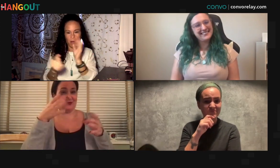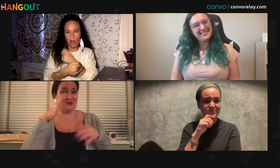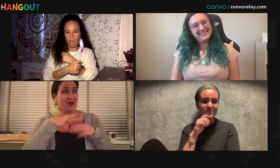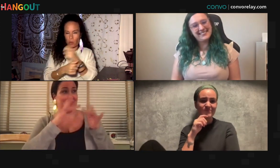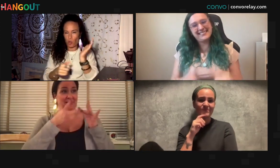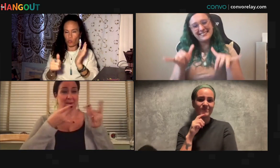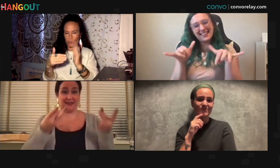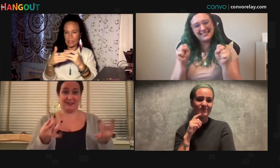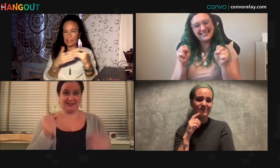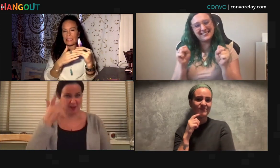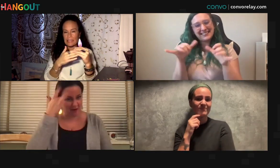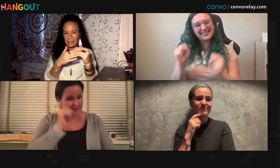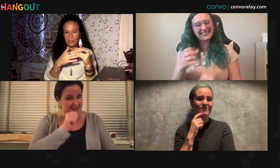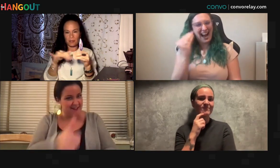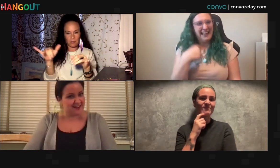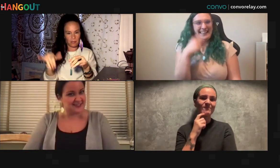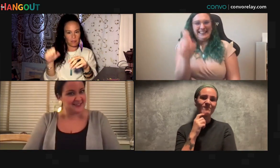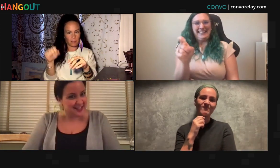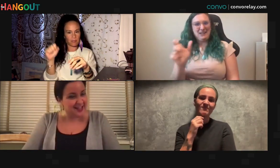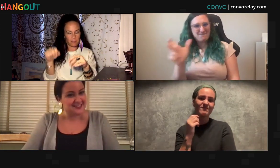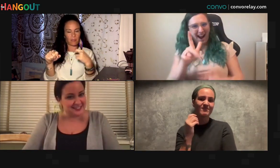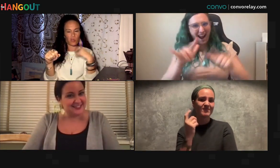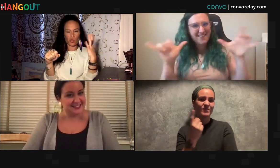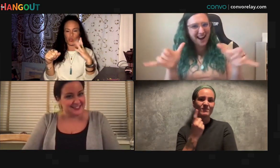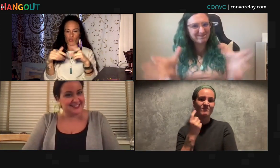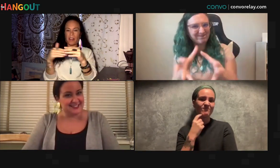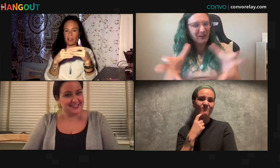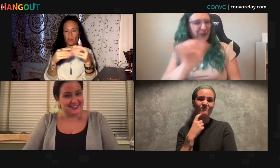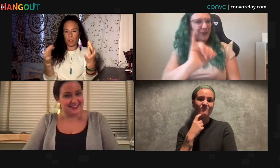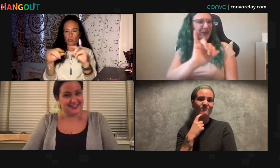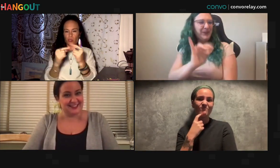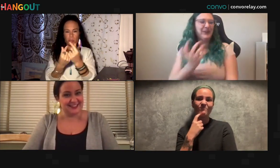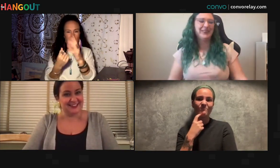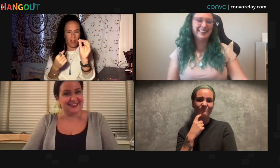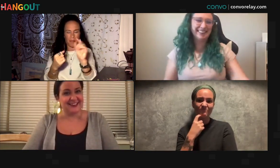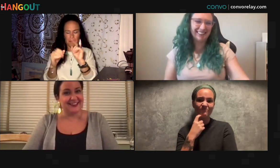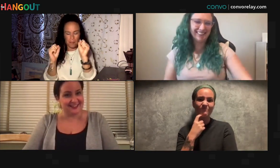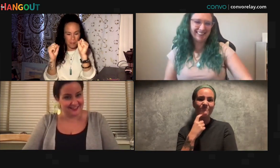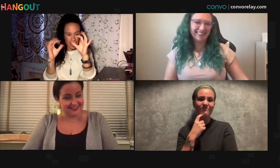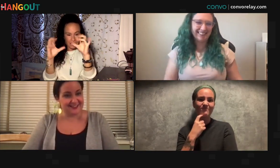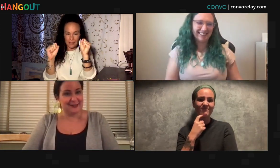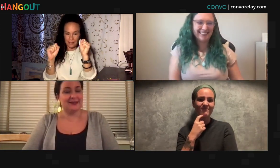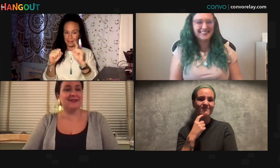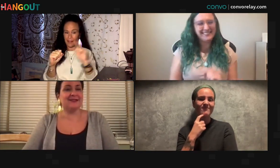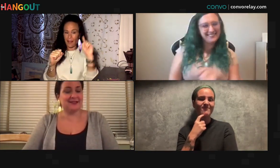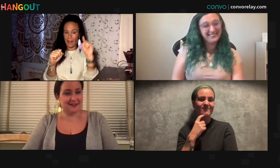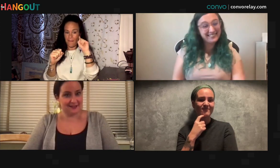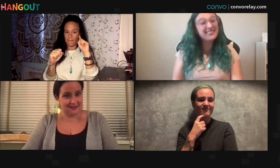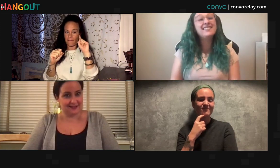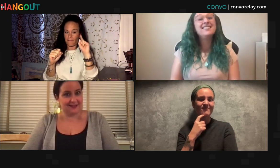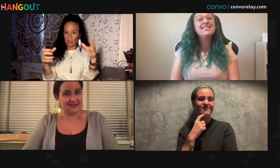so maybe another session. Yeah, we'll do have to do another online meditation session. Why not?